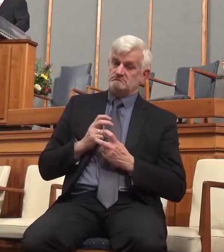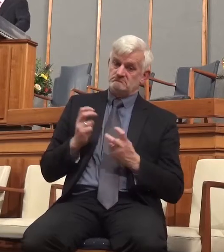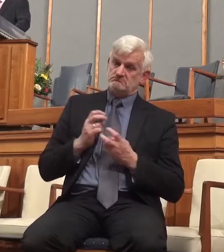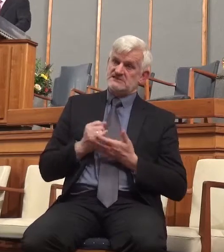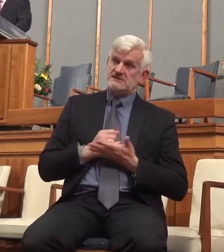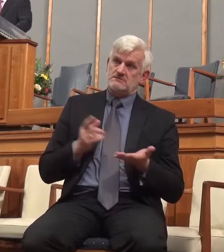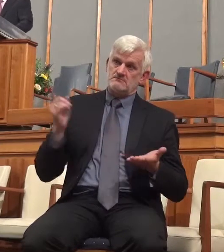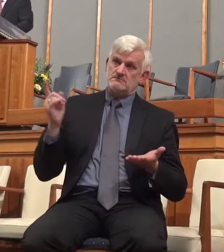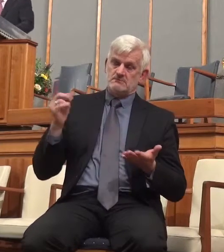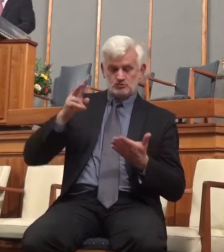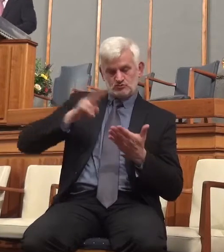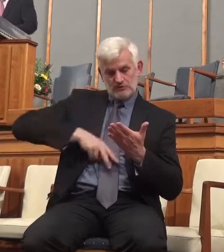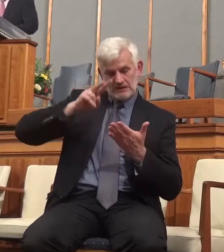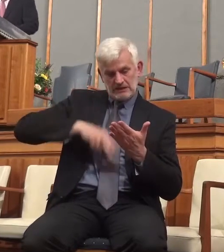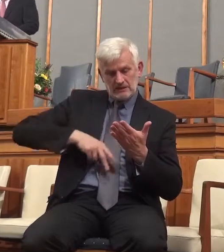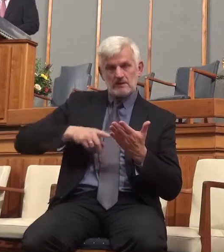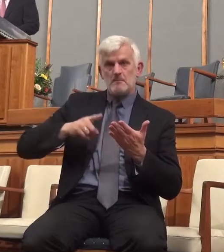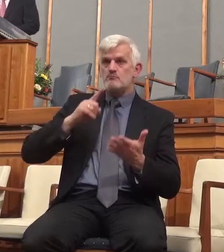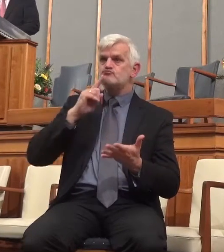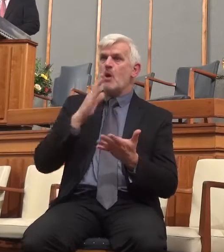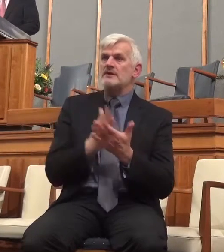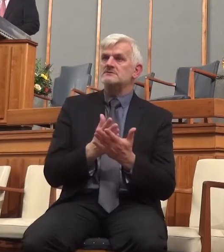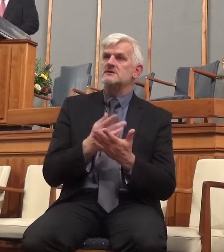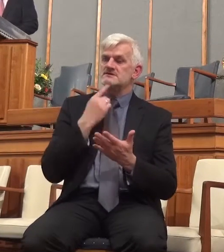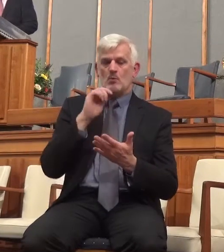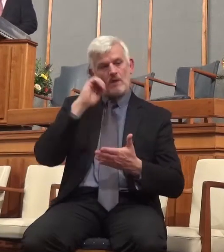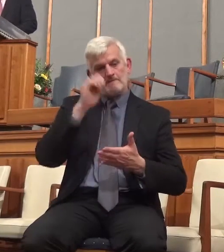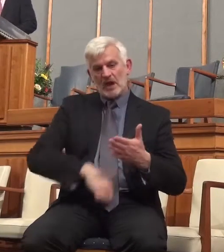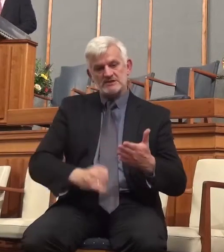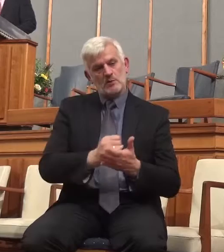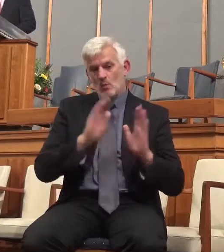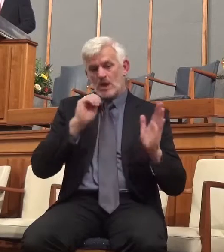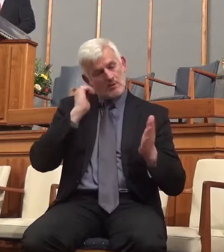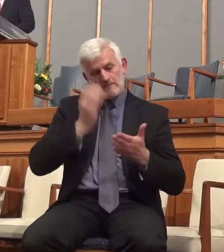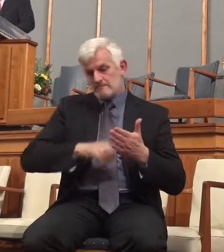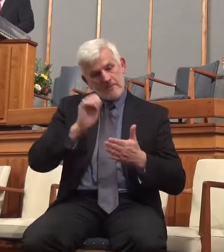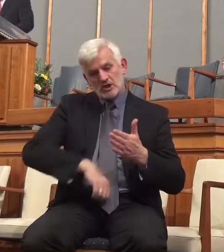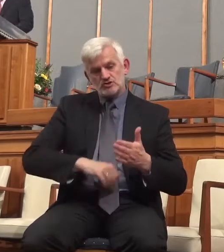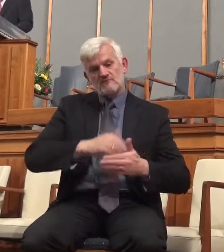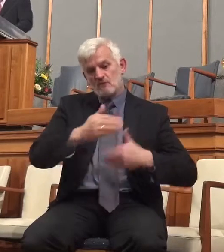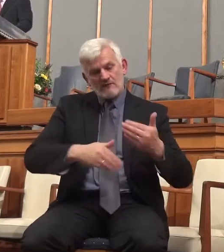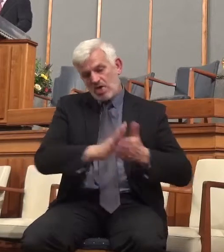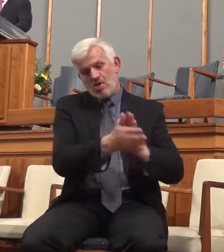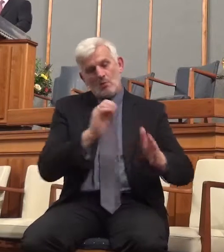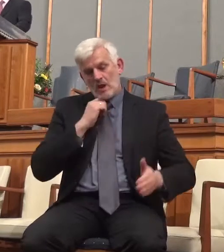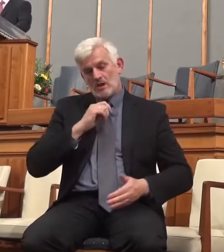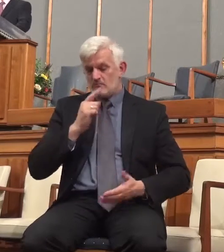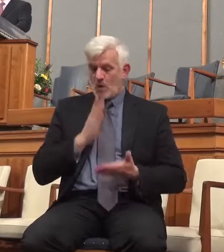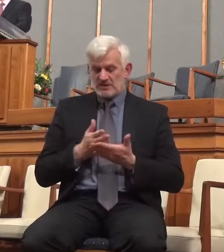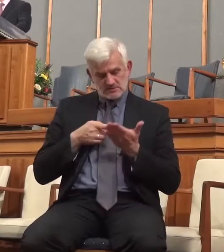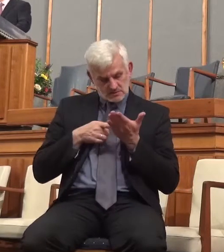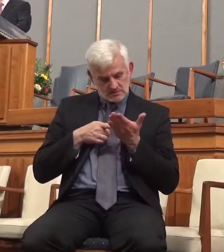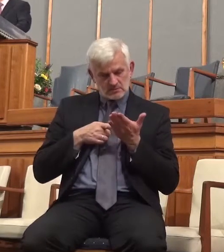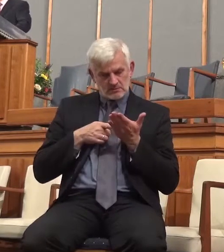And he is pledged in his holy character to punish it and to destroy it everlastingly. And if you were to